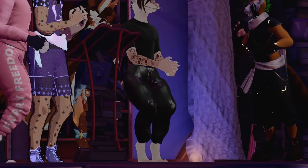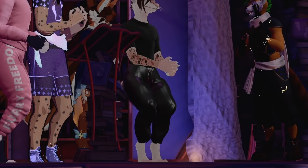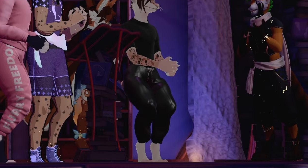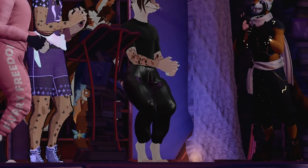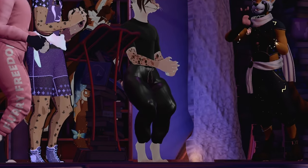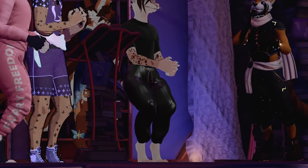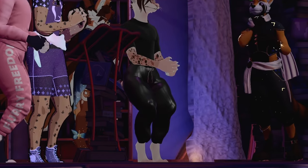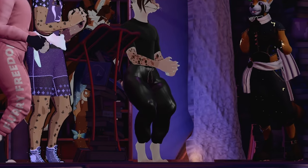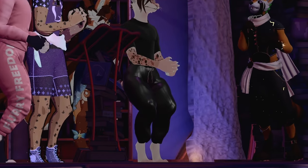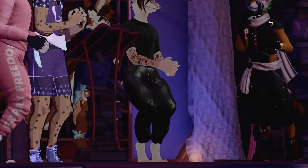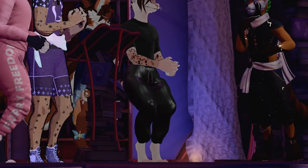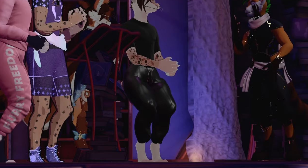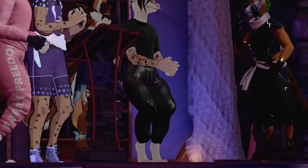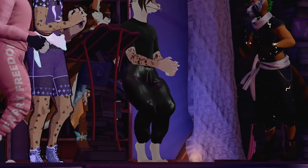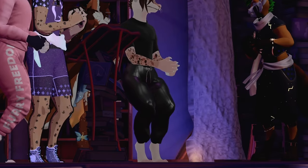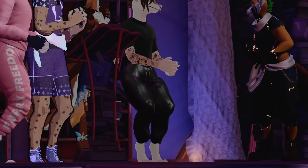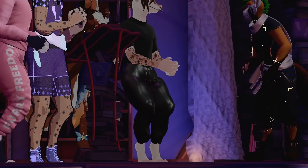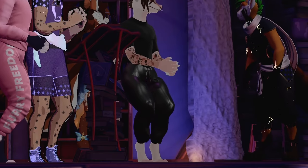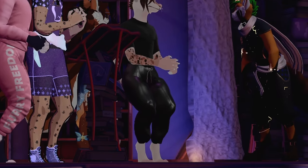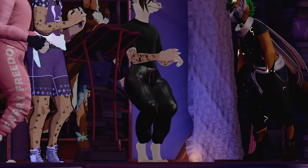I'm going to butcher this name.